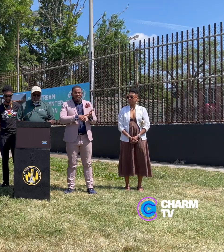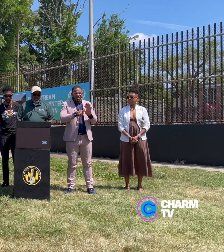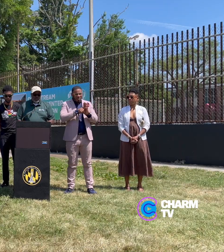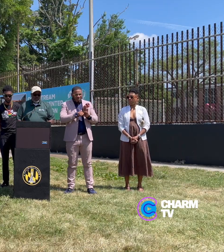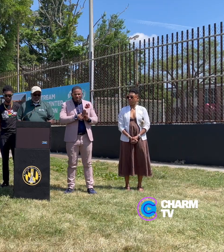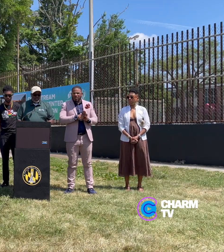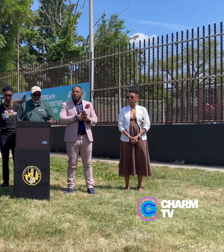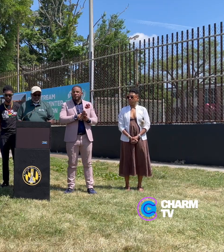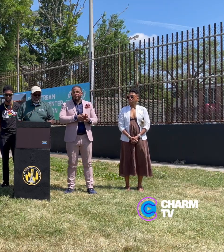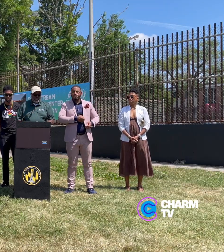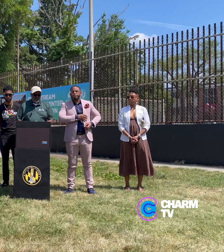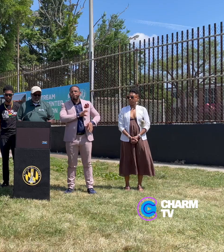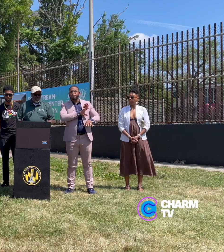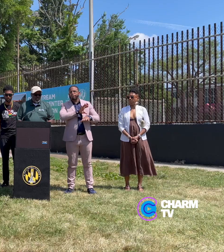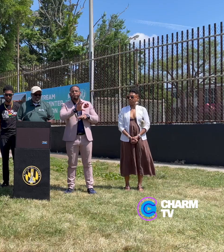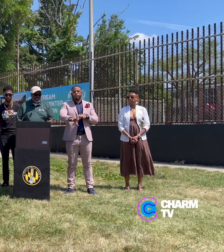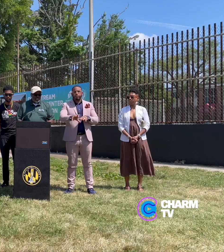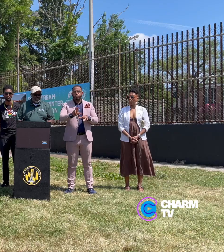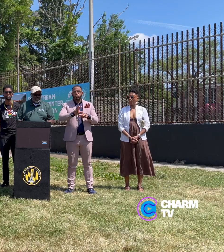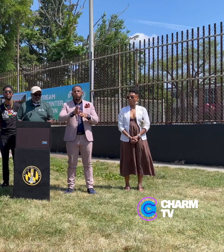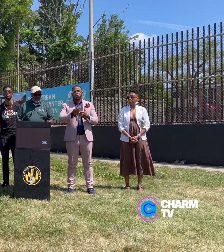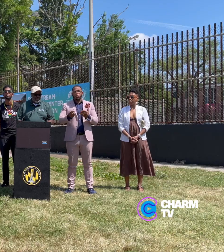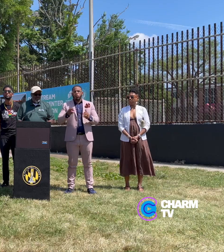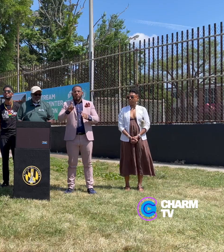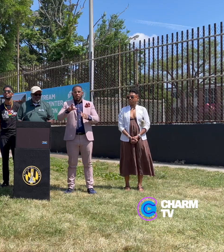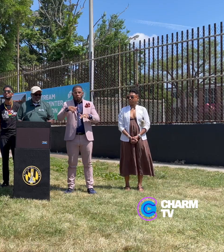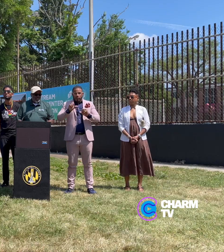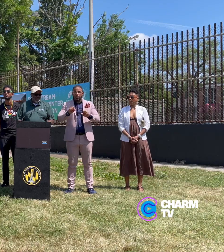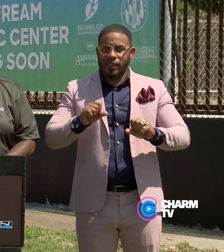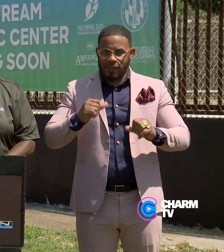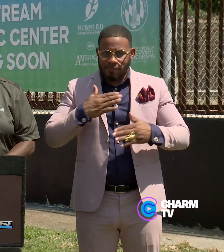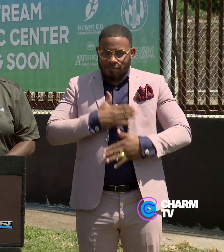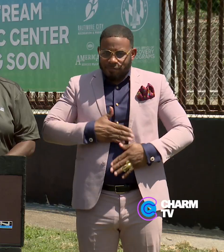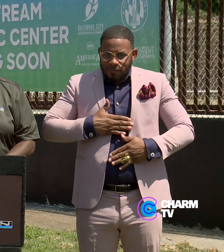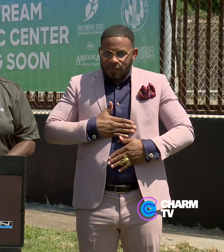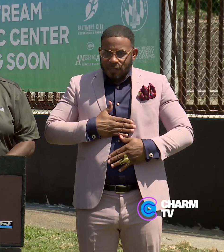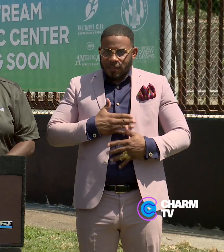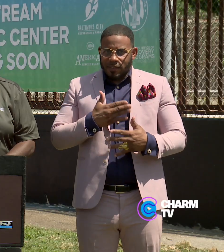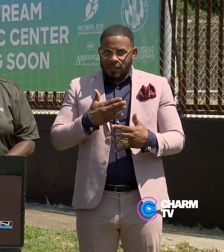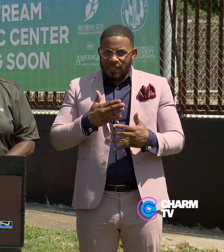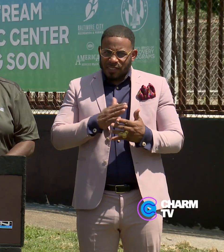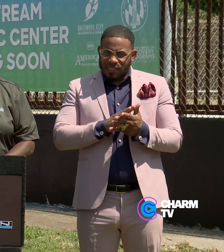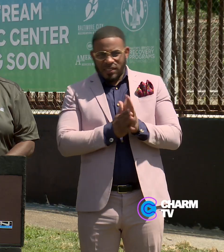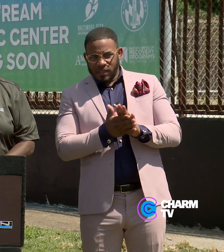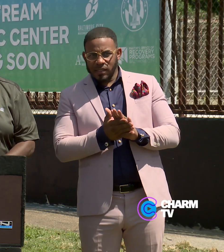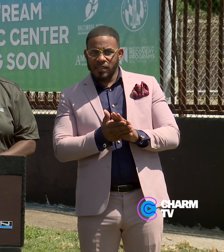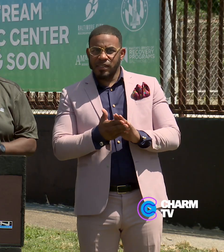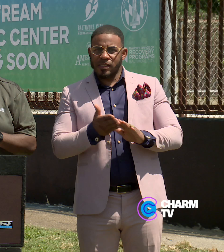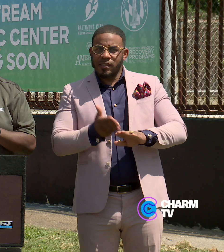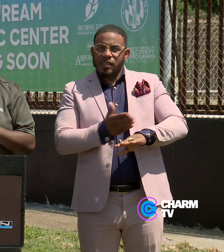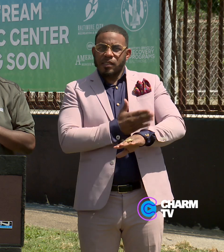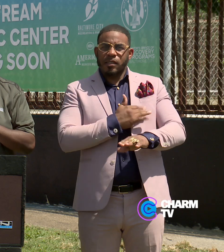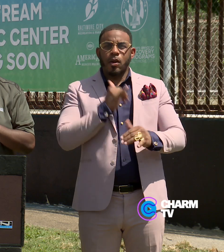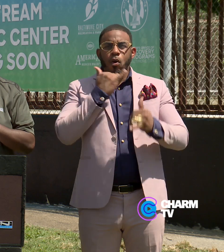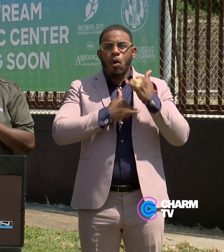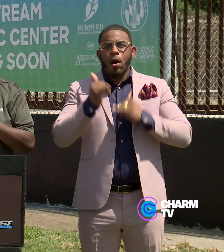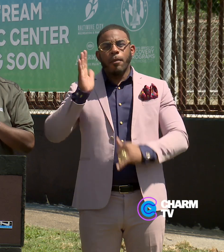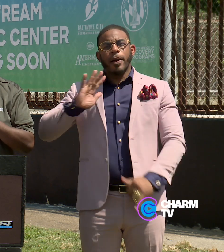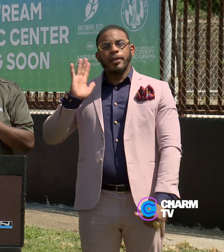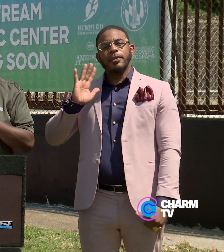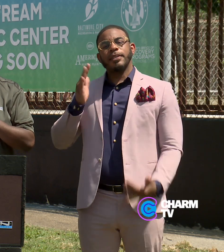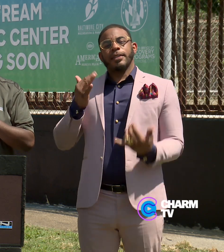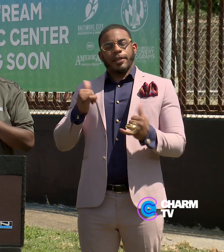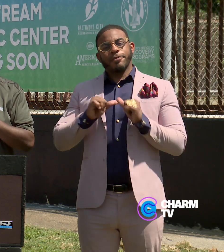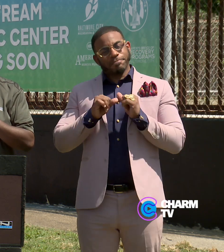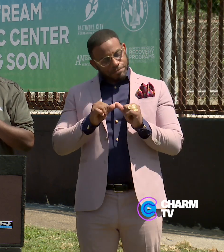continuing to pour the resources that's needed so that we can right some wrongs. And so today we're gonna continue